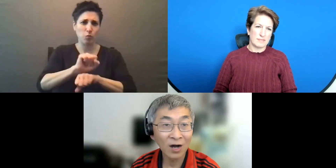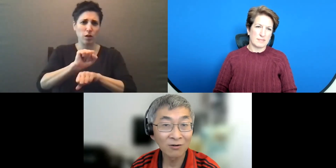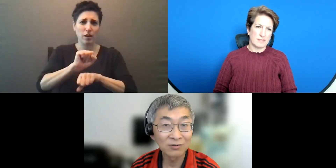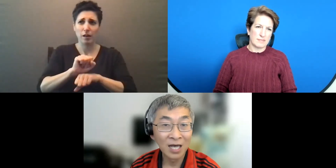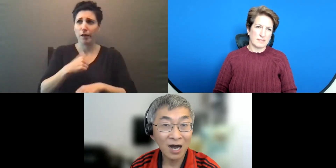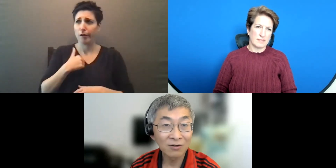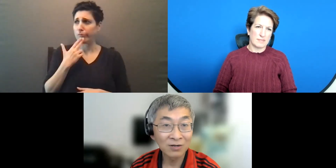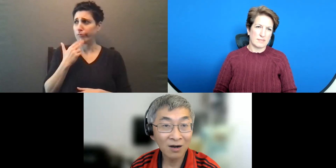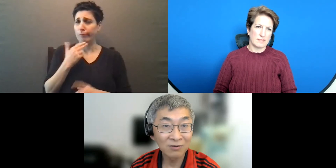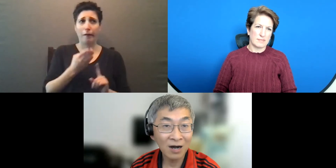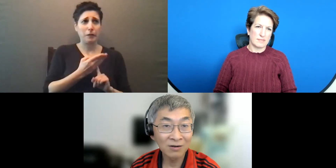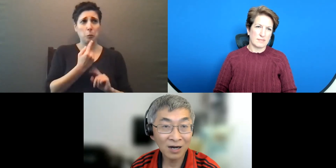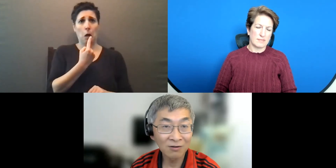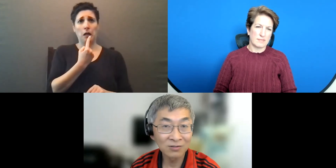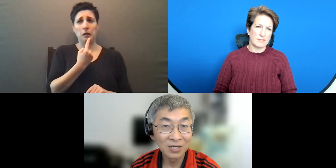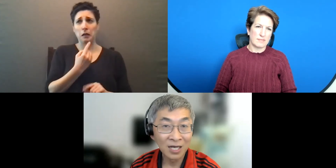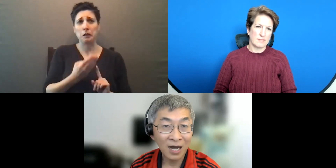or how